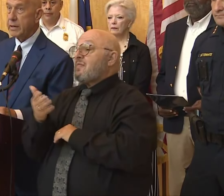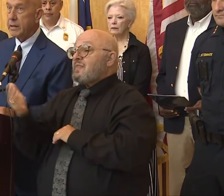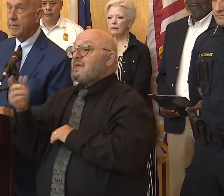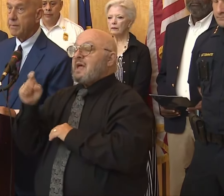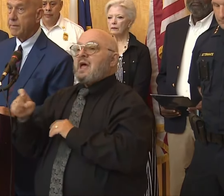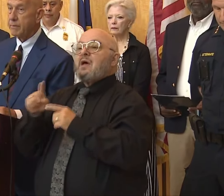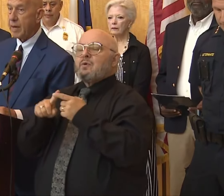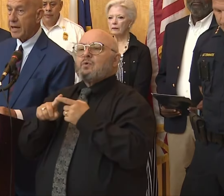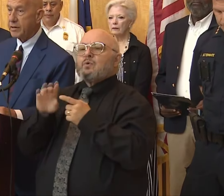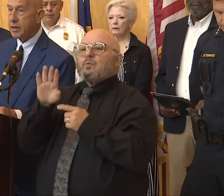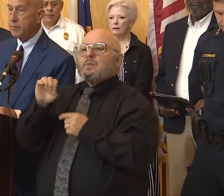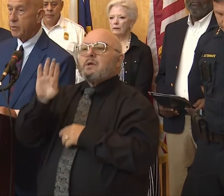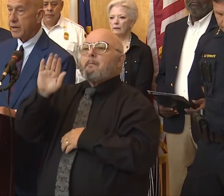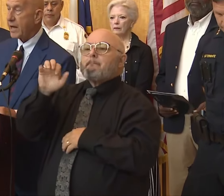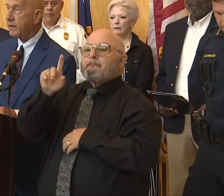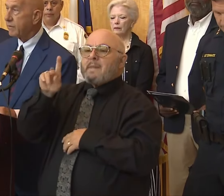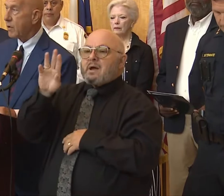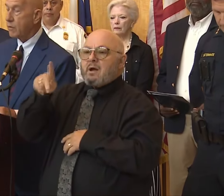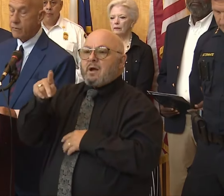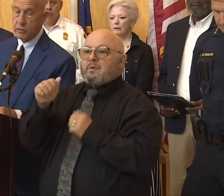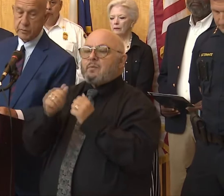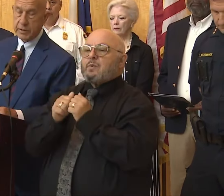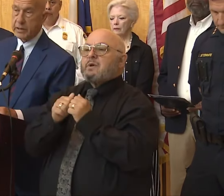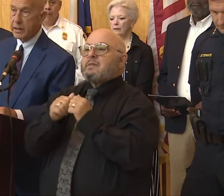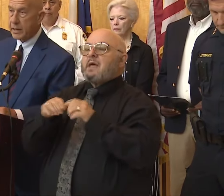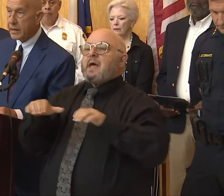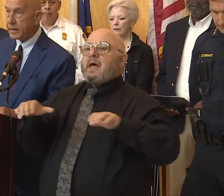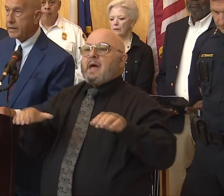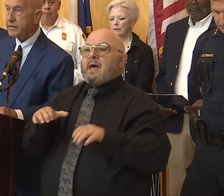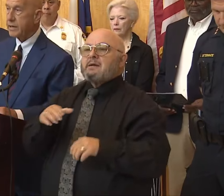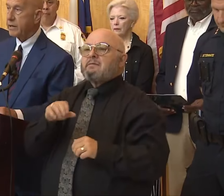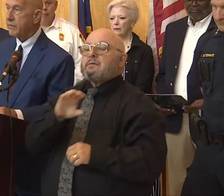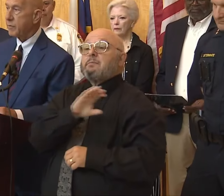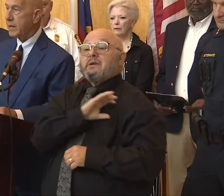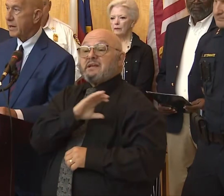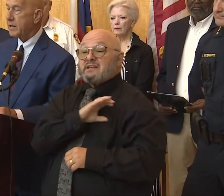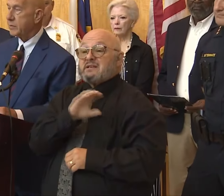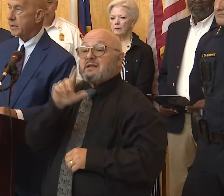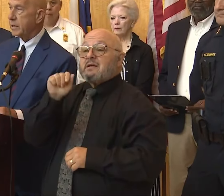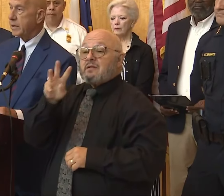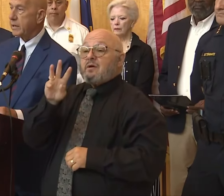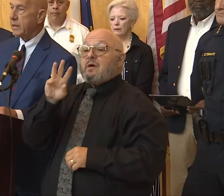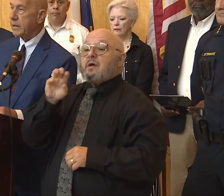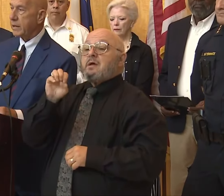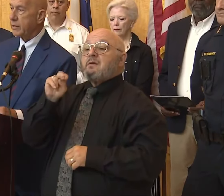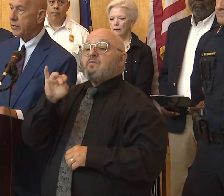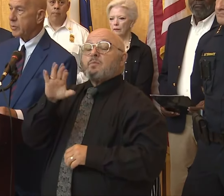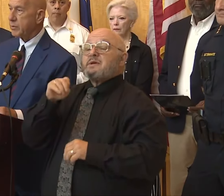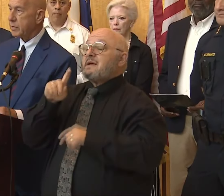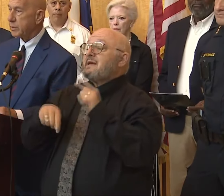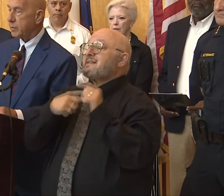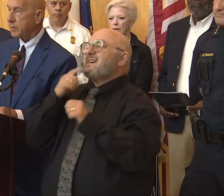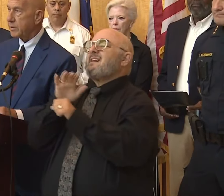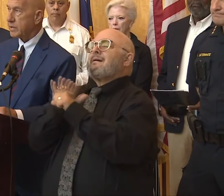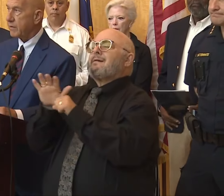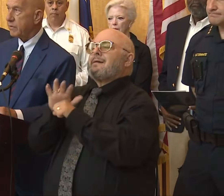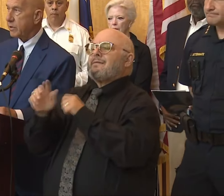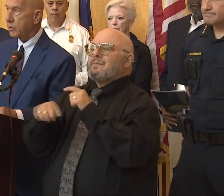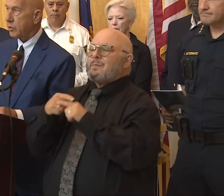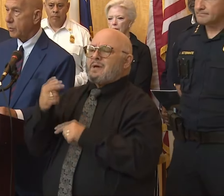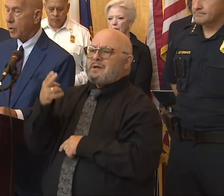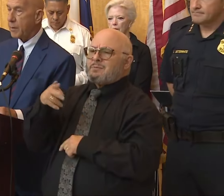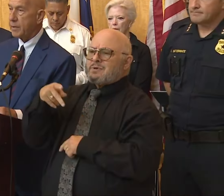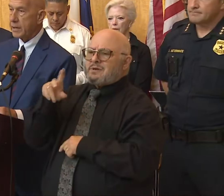be backed up with active law enforcement, and I can't say enough about HPD and their commitment to public